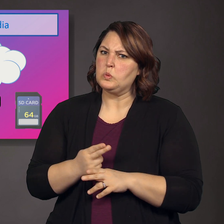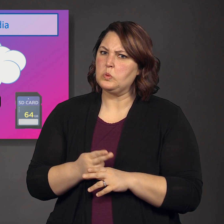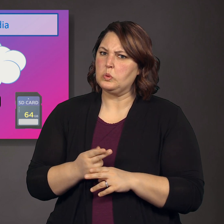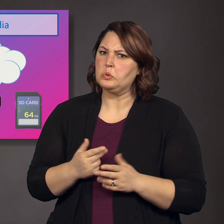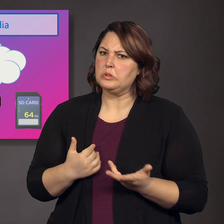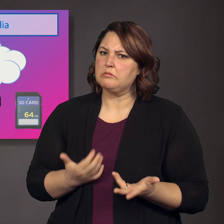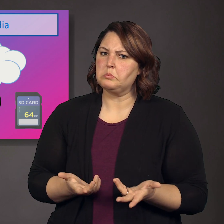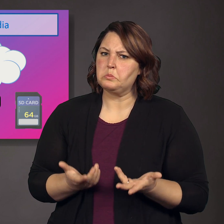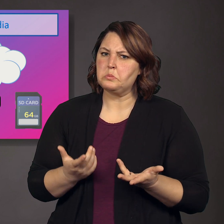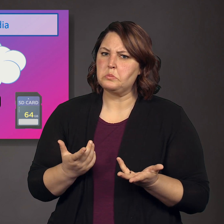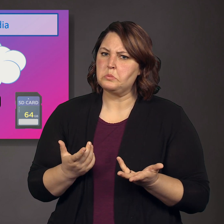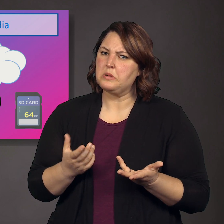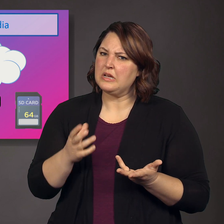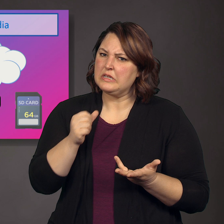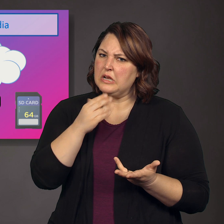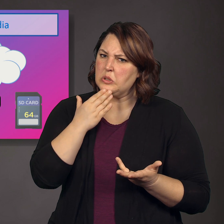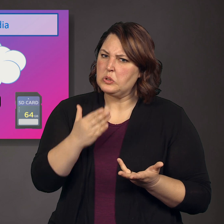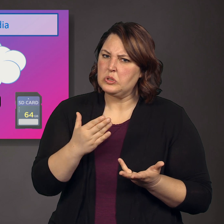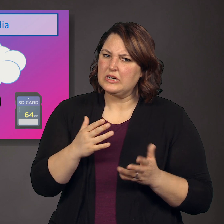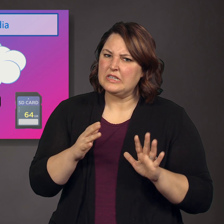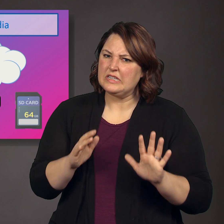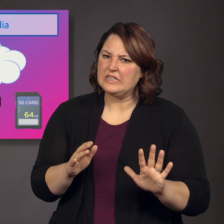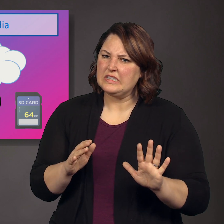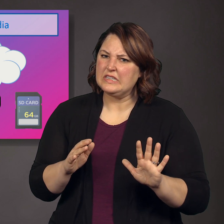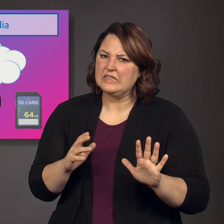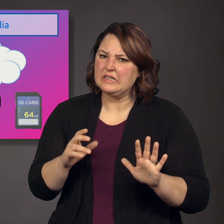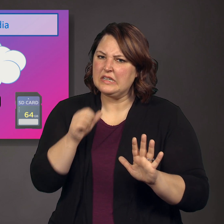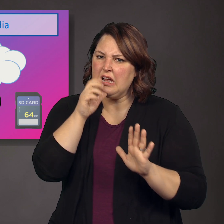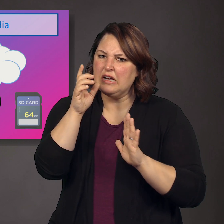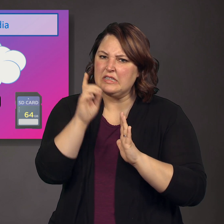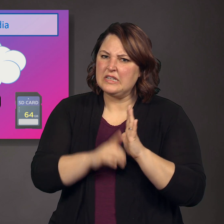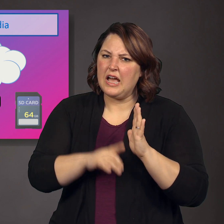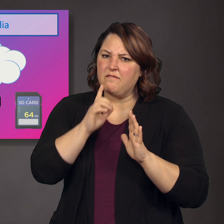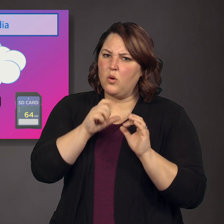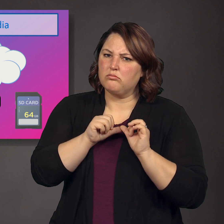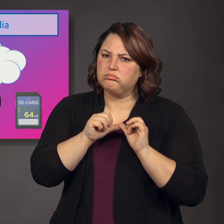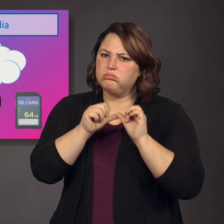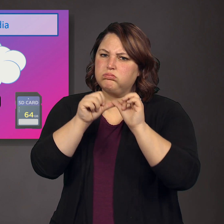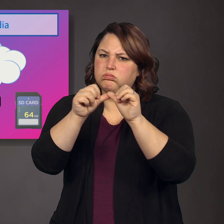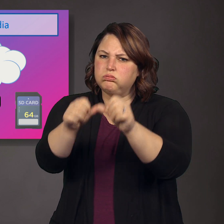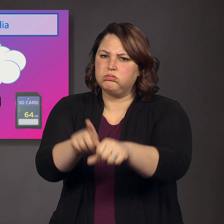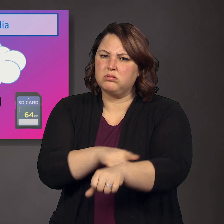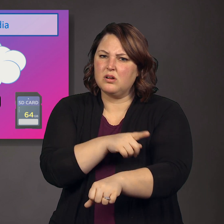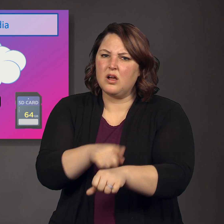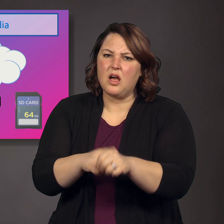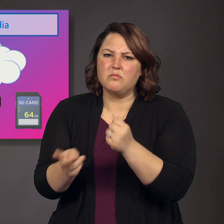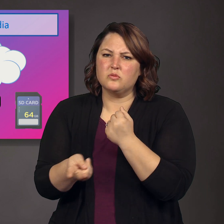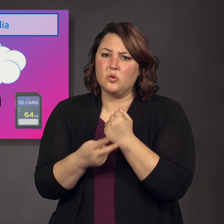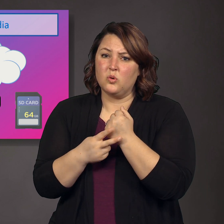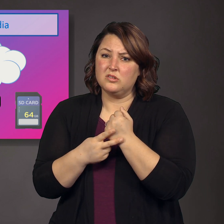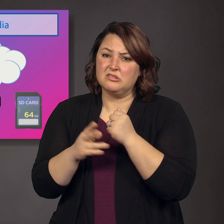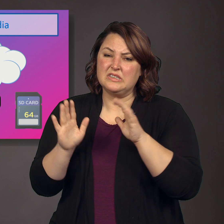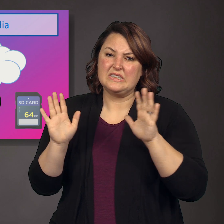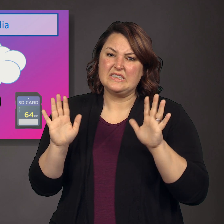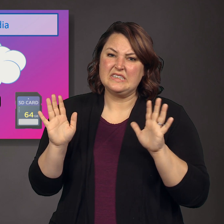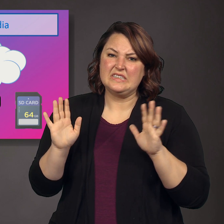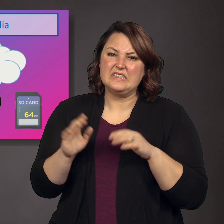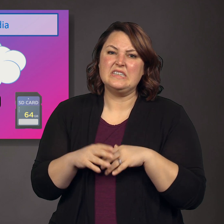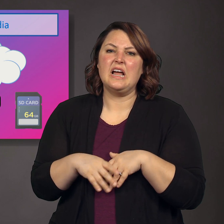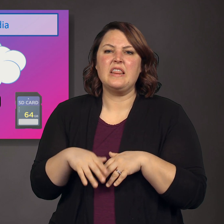that is not good. These are not designed to be long-term storage. They're transport medium or a